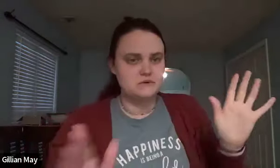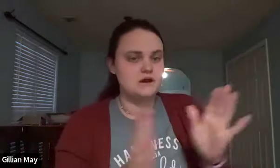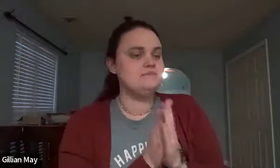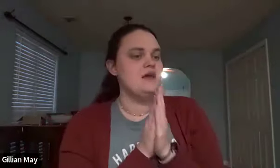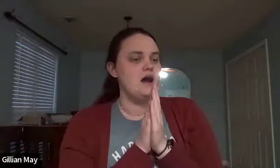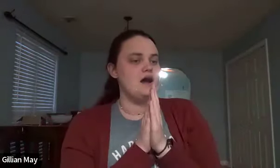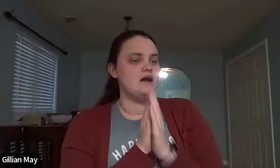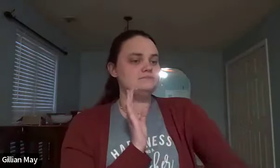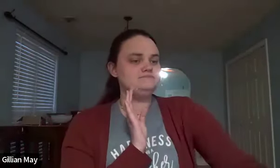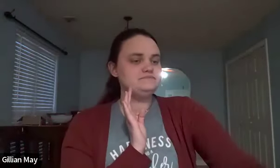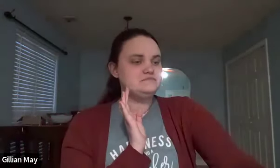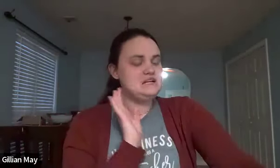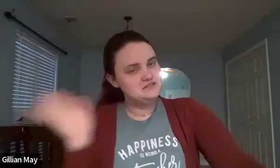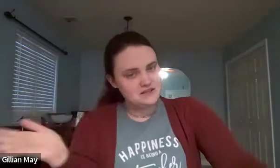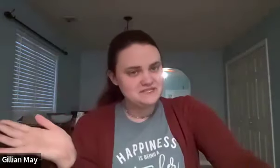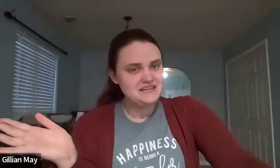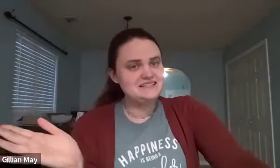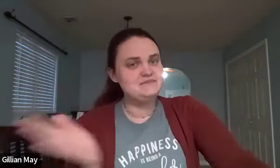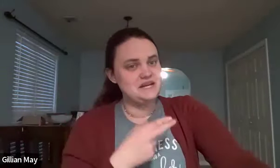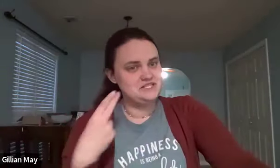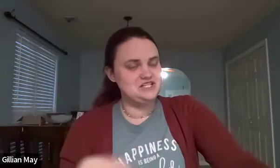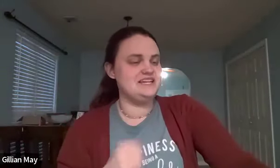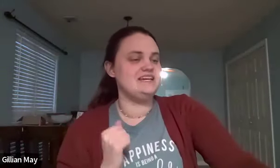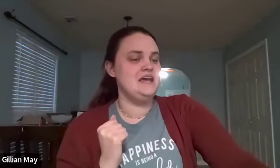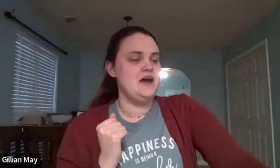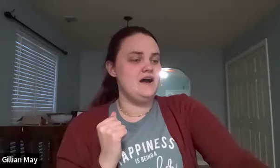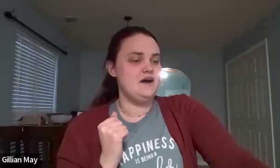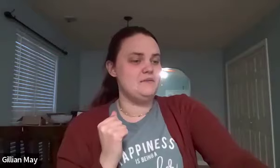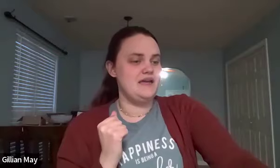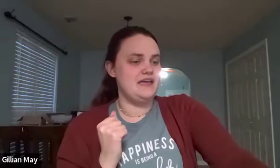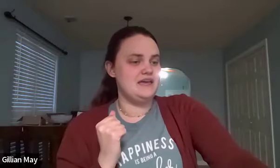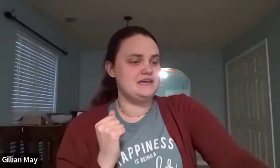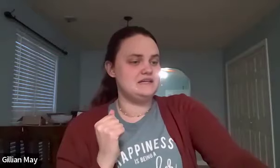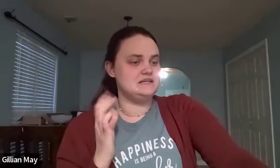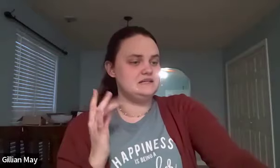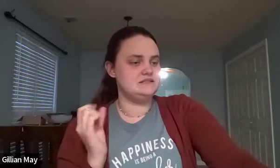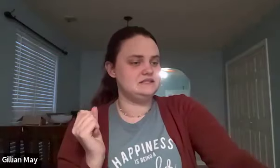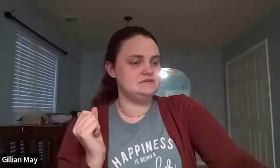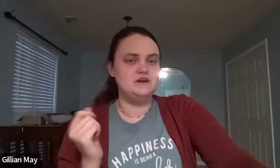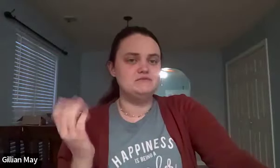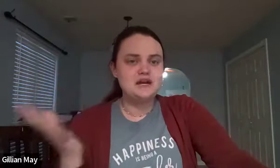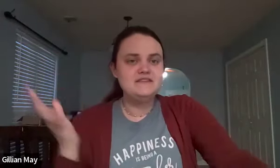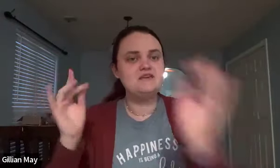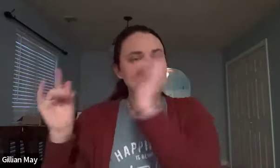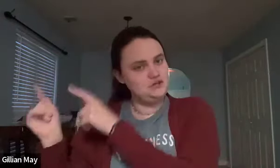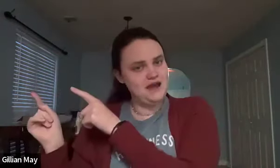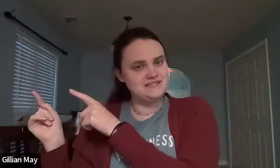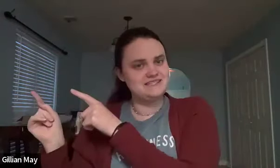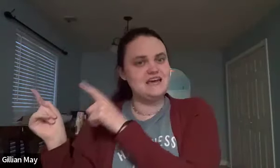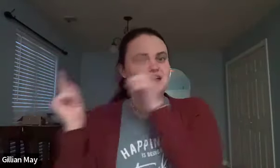on. So like Miss Katie said, my name is Gillian. And let's see, I was trying to think of what you haven't said that I